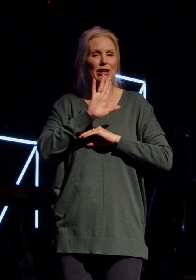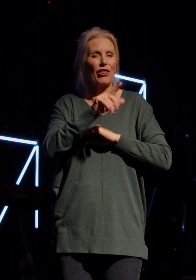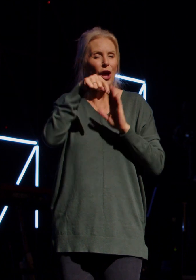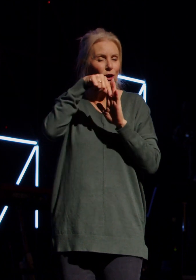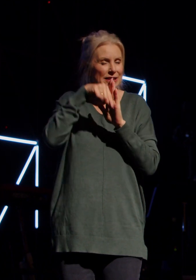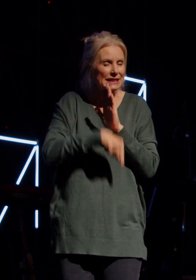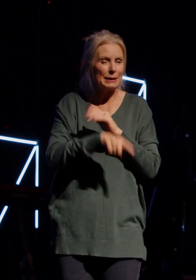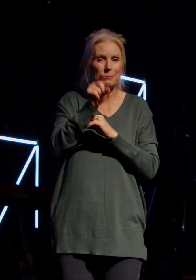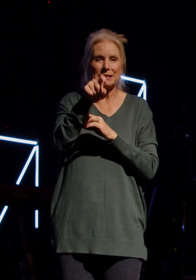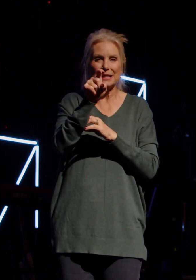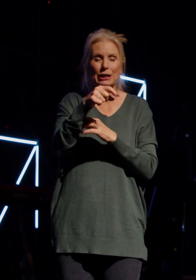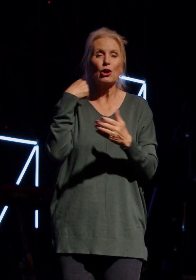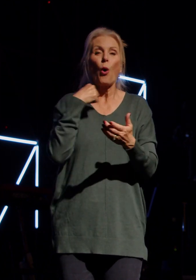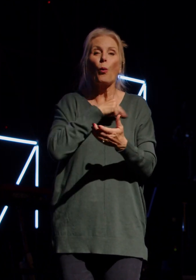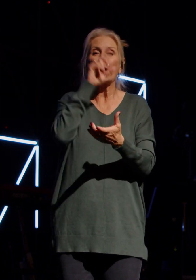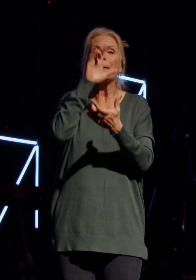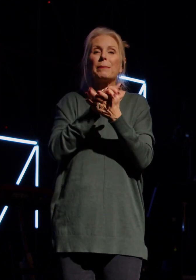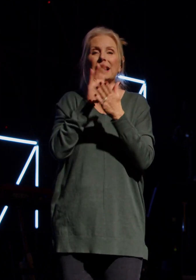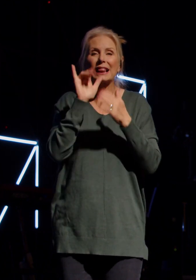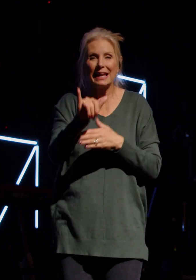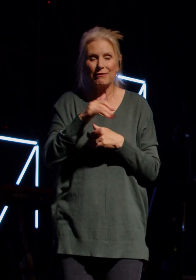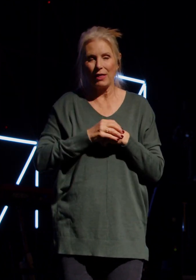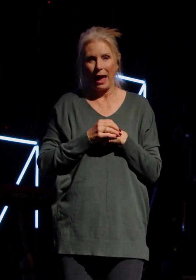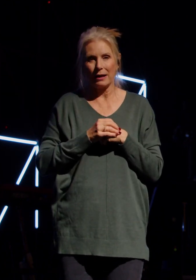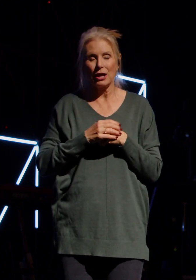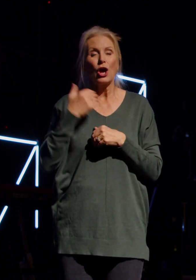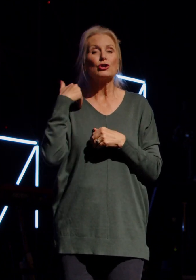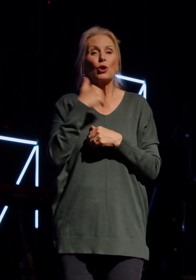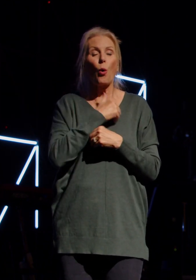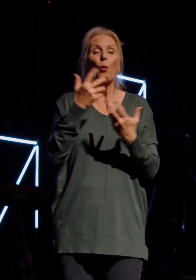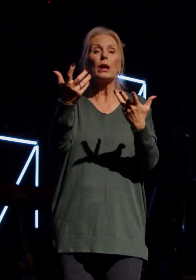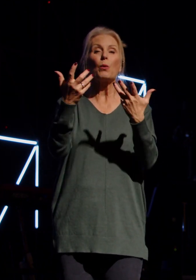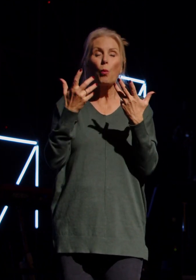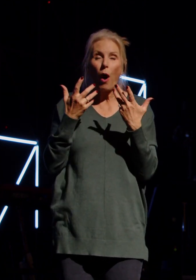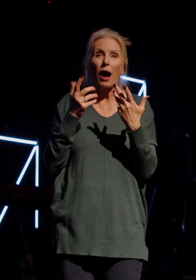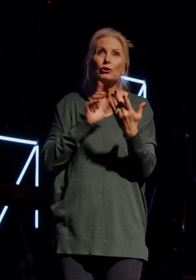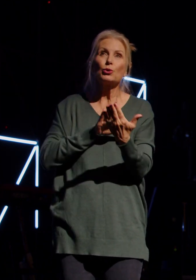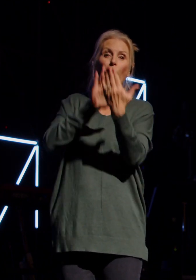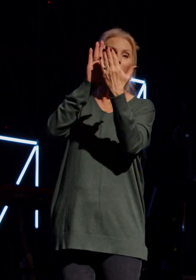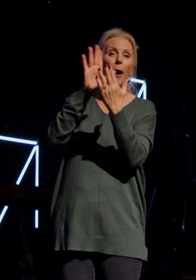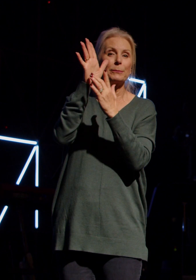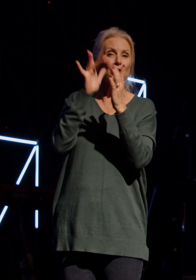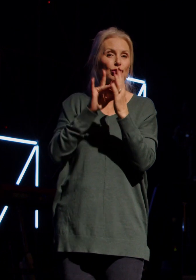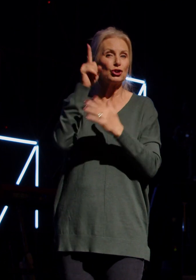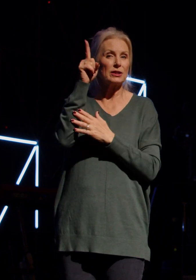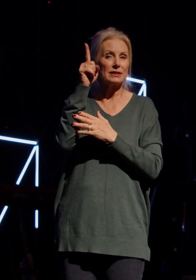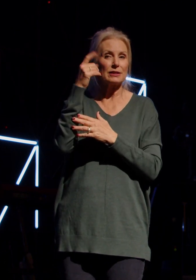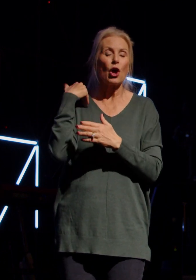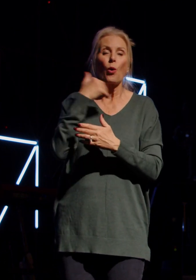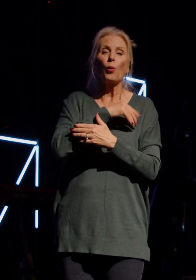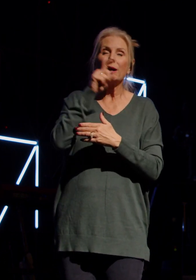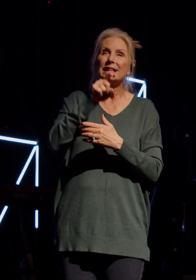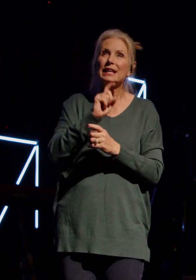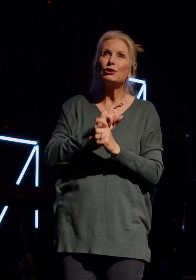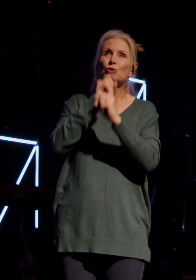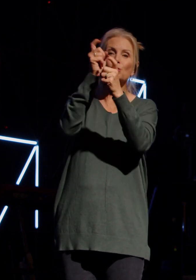need. We believe that. So we want to come to Jesus. Our deepest needs, we come to him. These 4 men who were